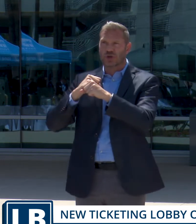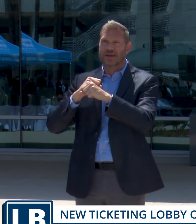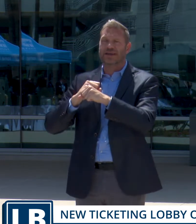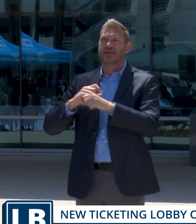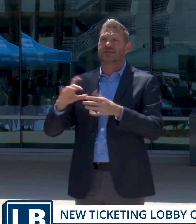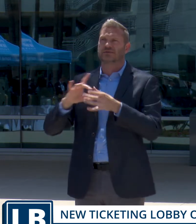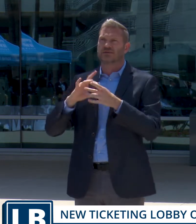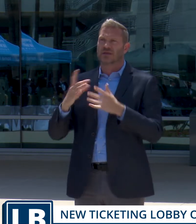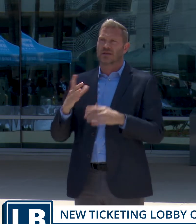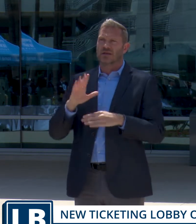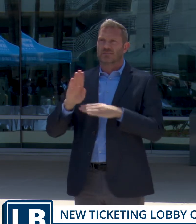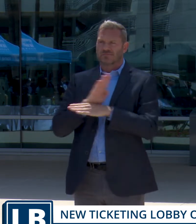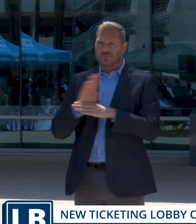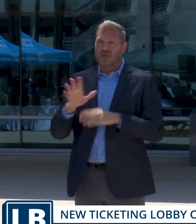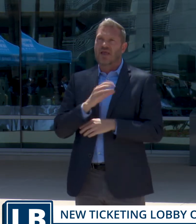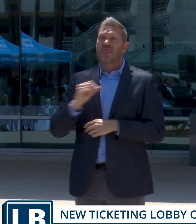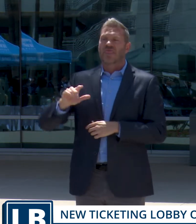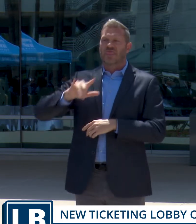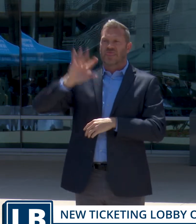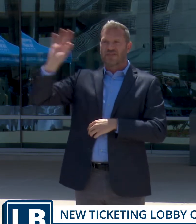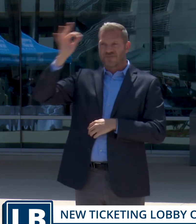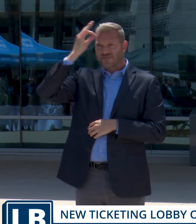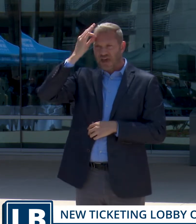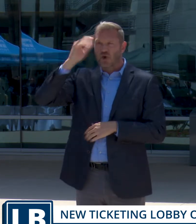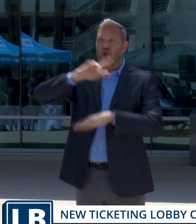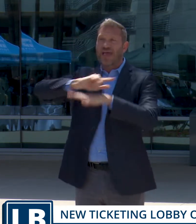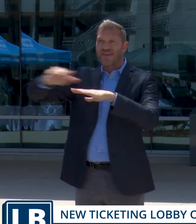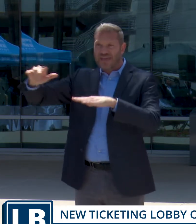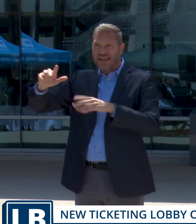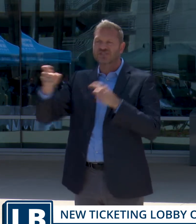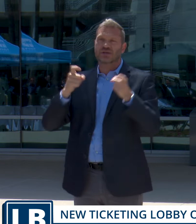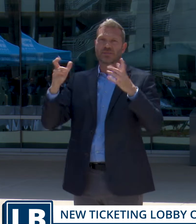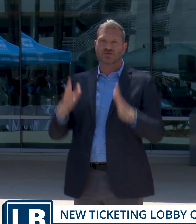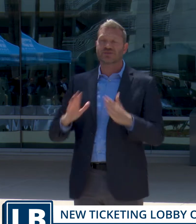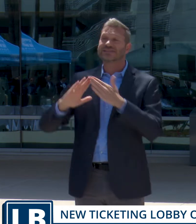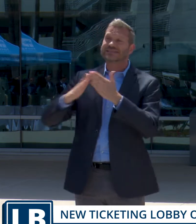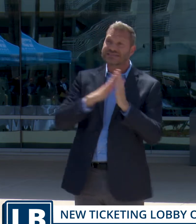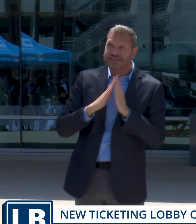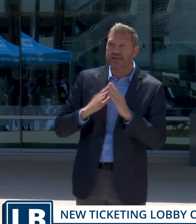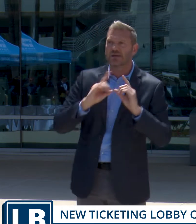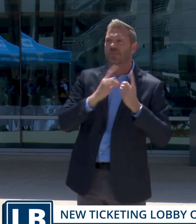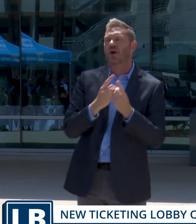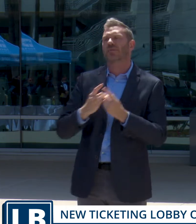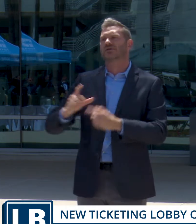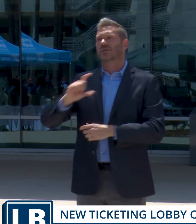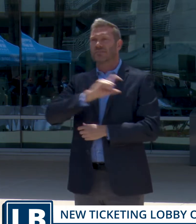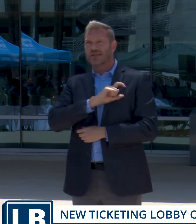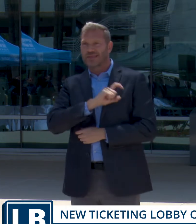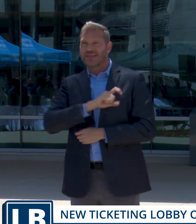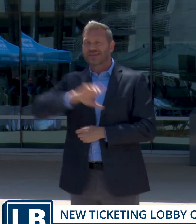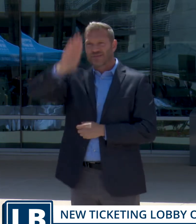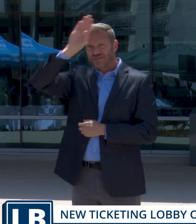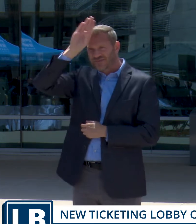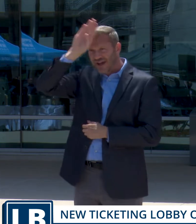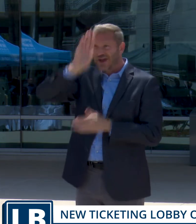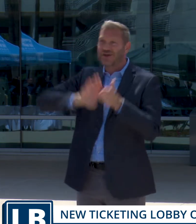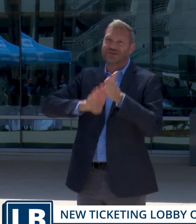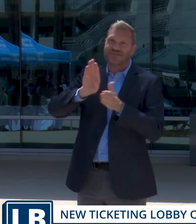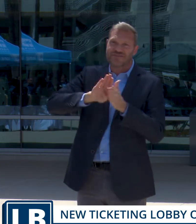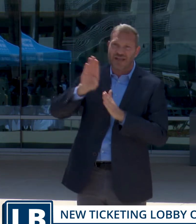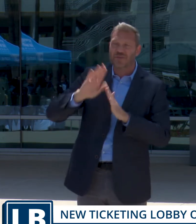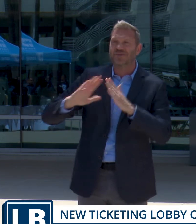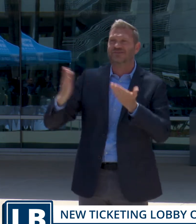the Federal Aviation Administration, city departments, police, fire, development services,